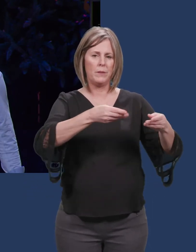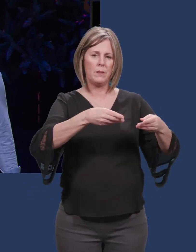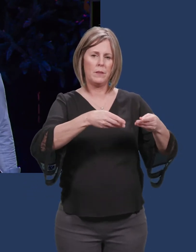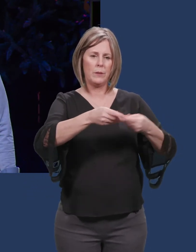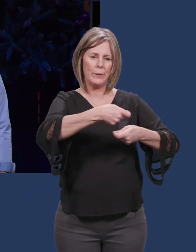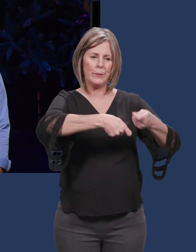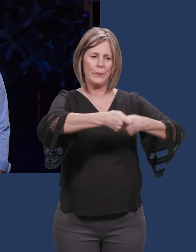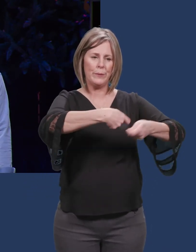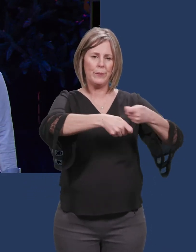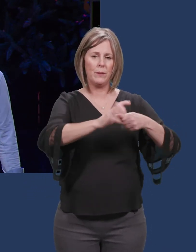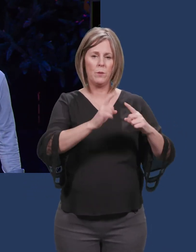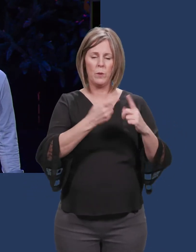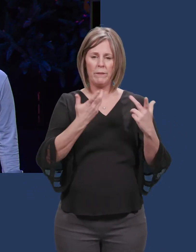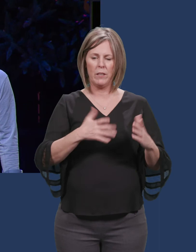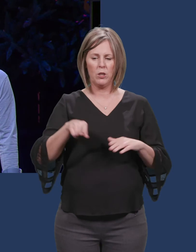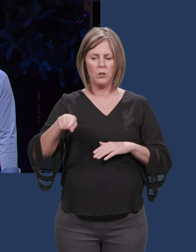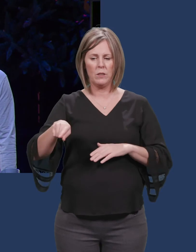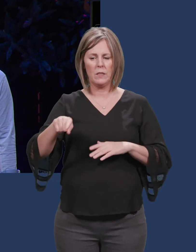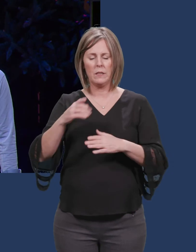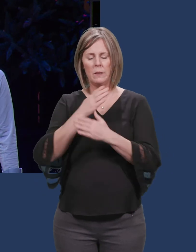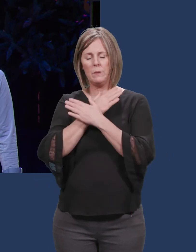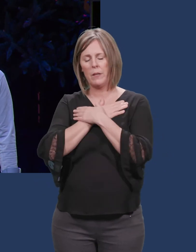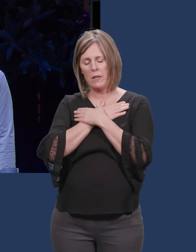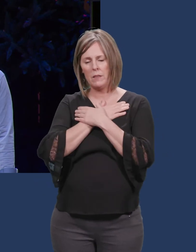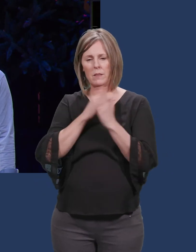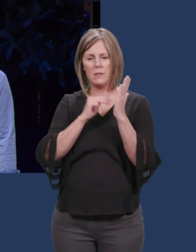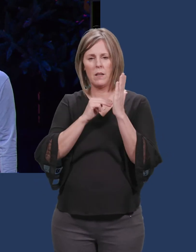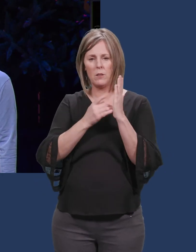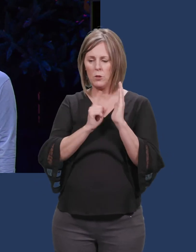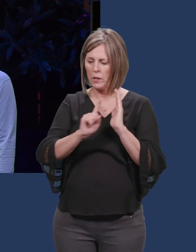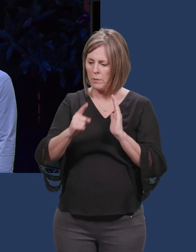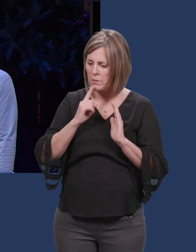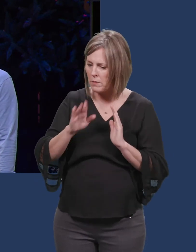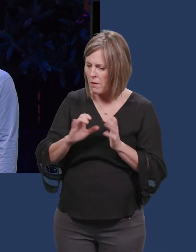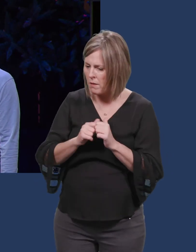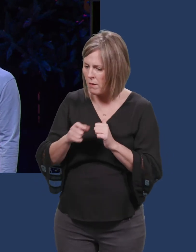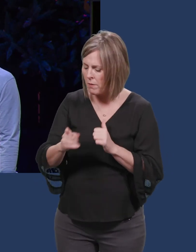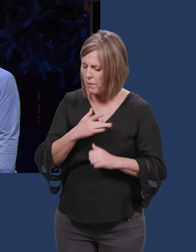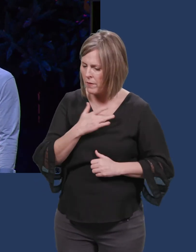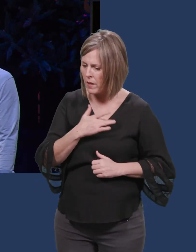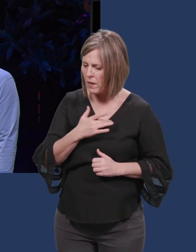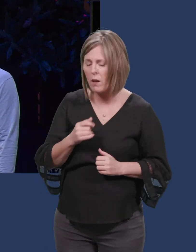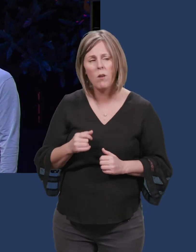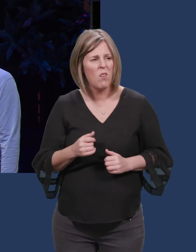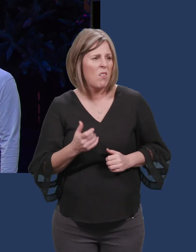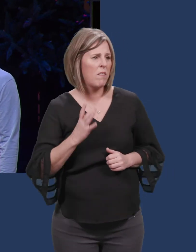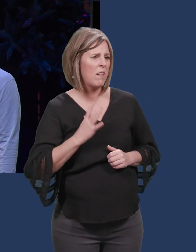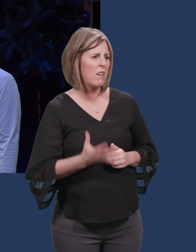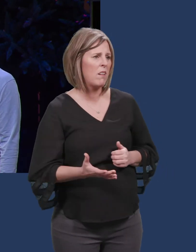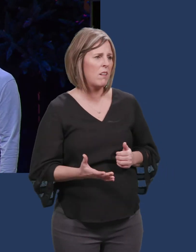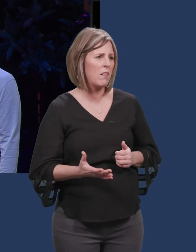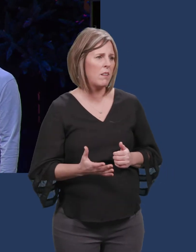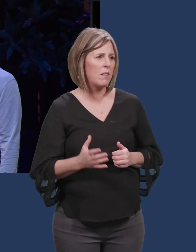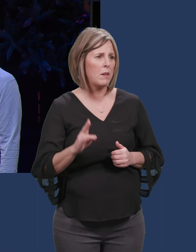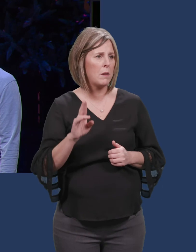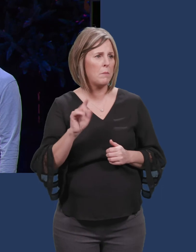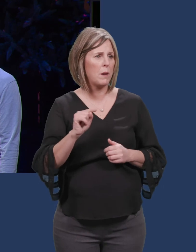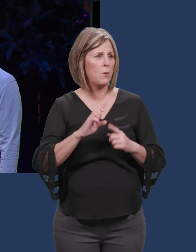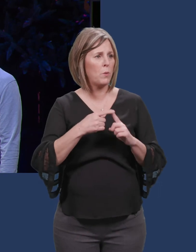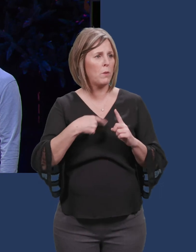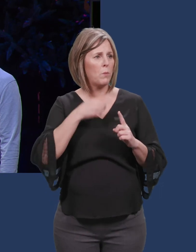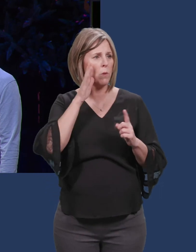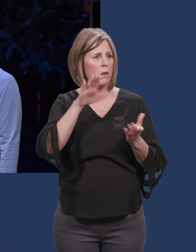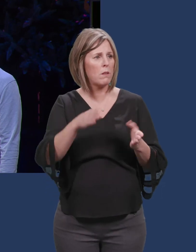he's resting, and the doctor comes over and says, how you feeling? And he says, fine, but when will I die,